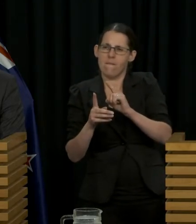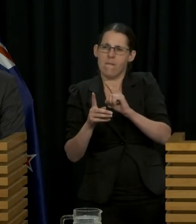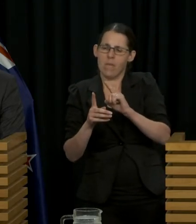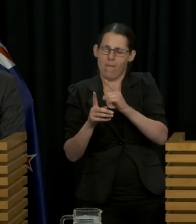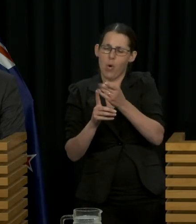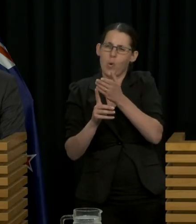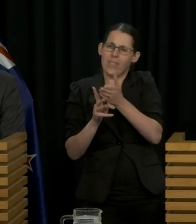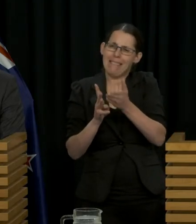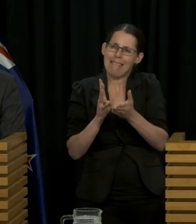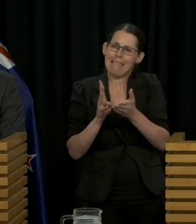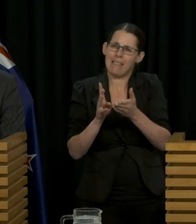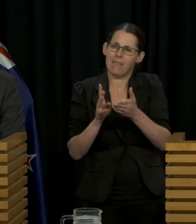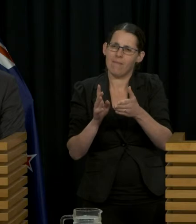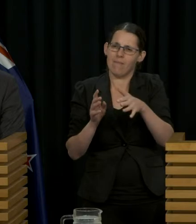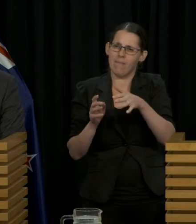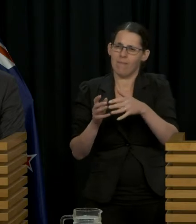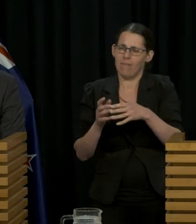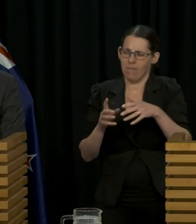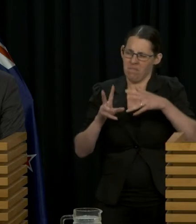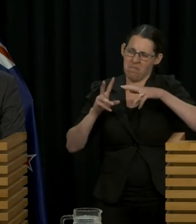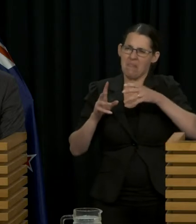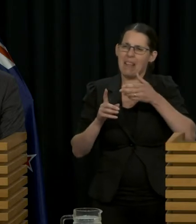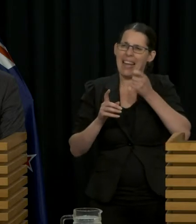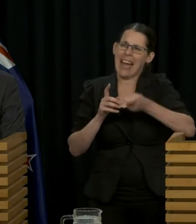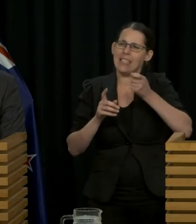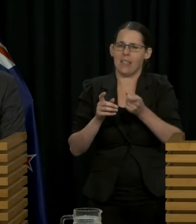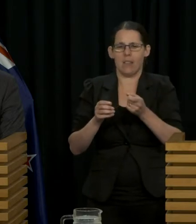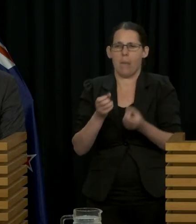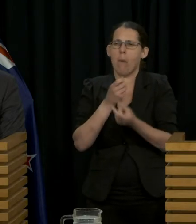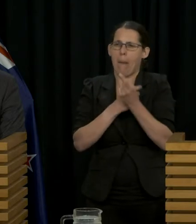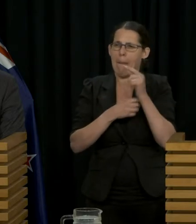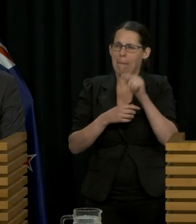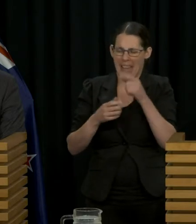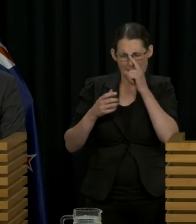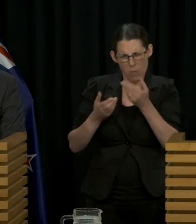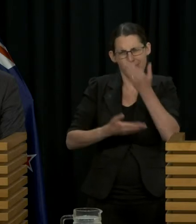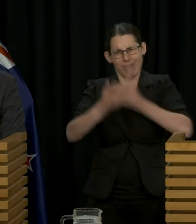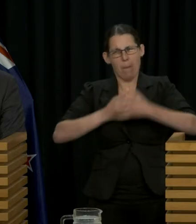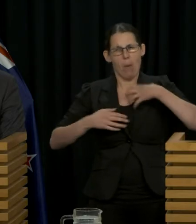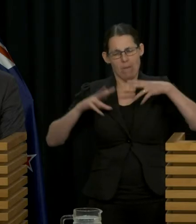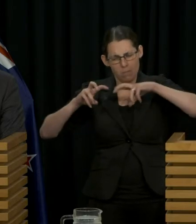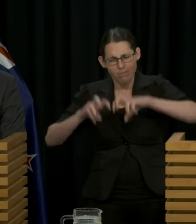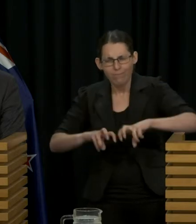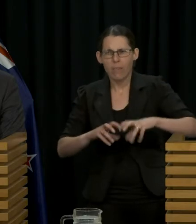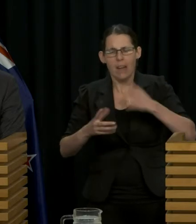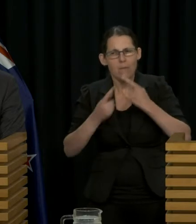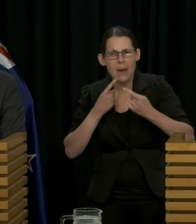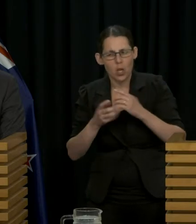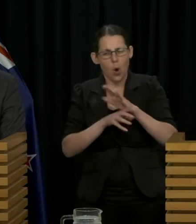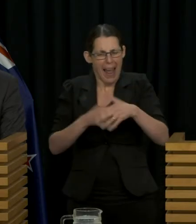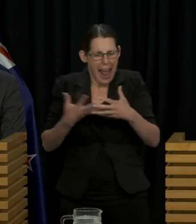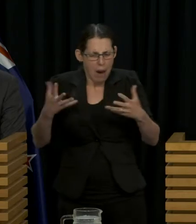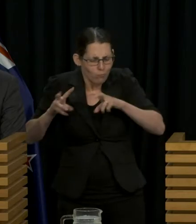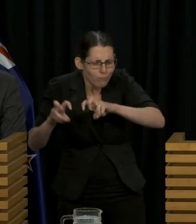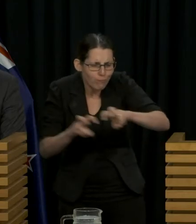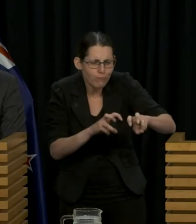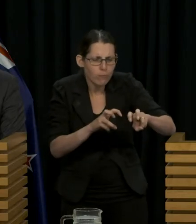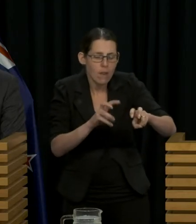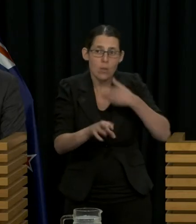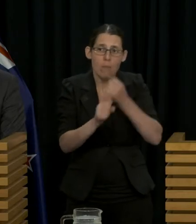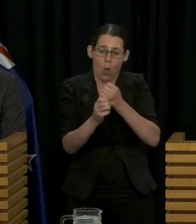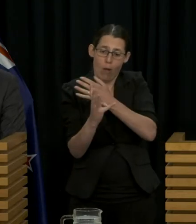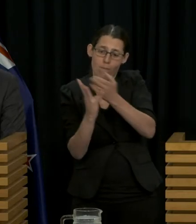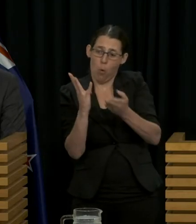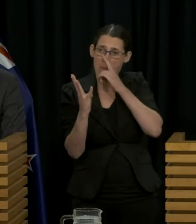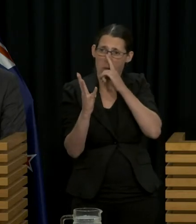you just go into more detail on how that investigation is conducted? So you presumably have interviews with these people. How long have they been interviewed